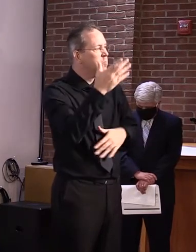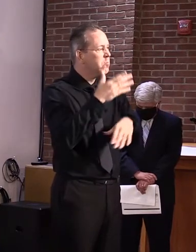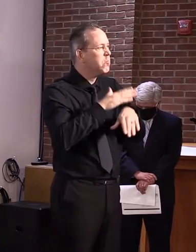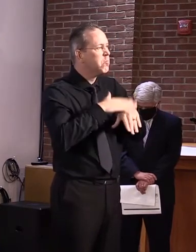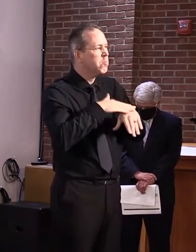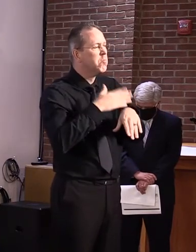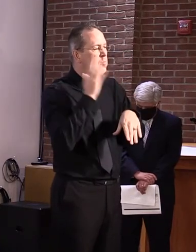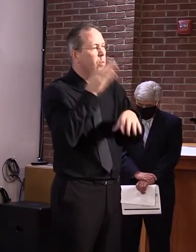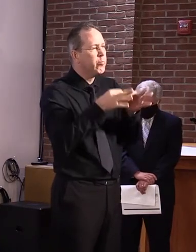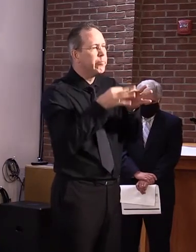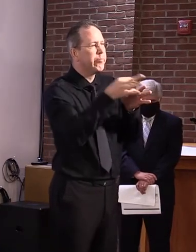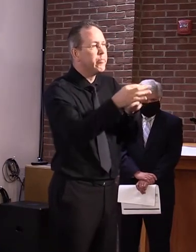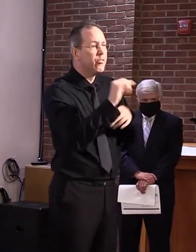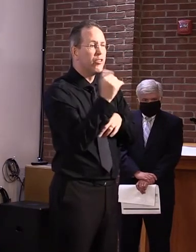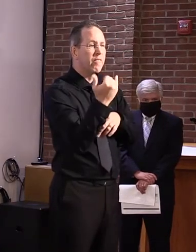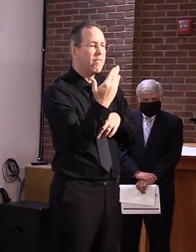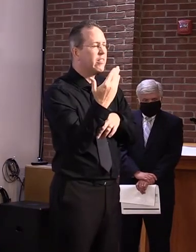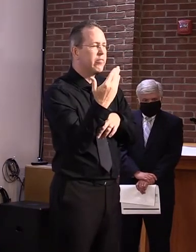Thank you very much.